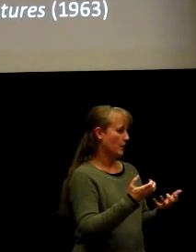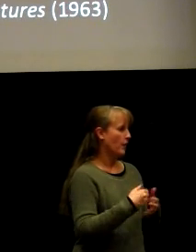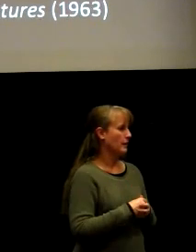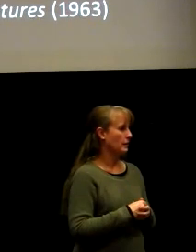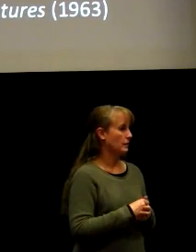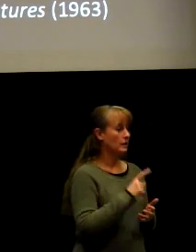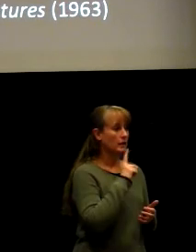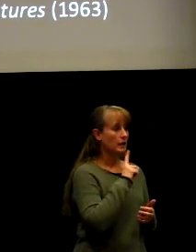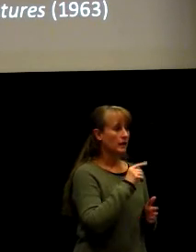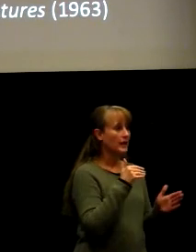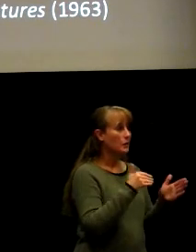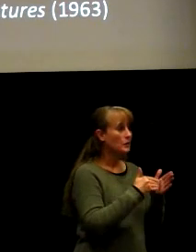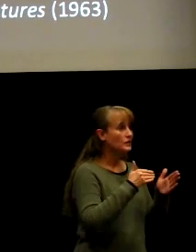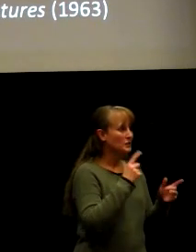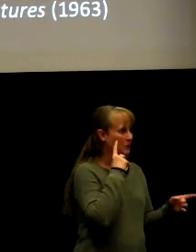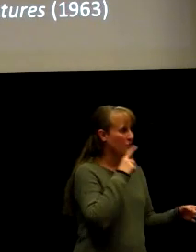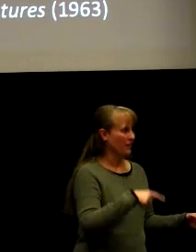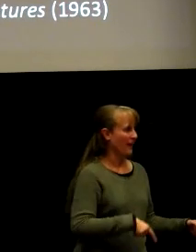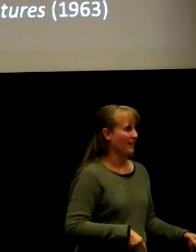And he was sued for that.